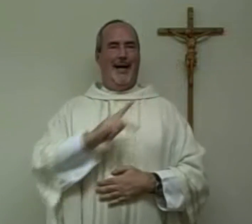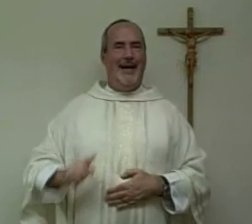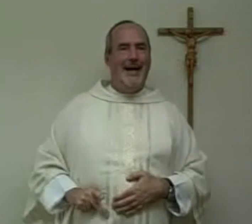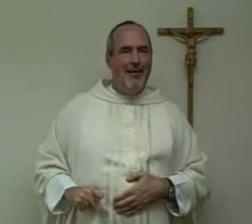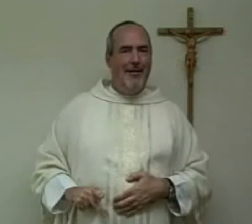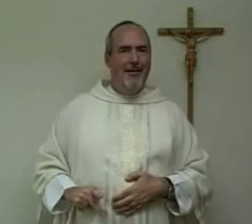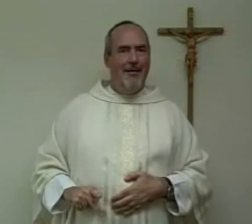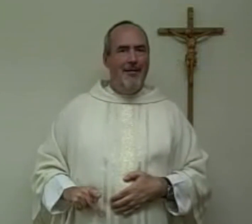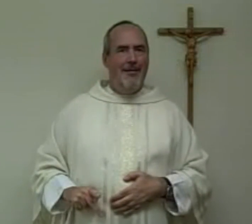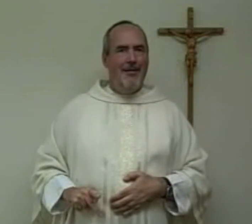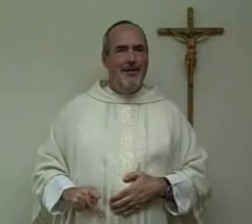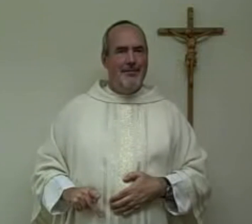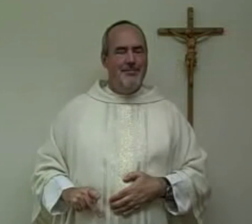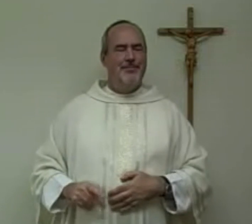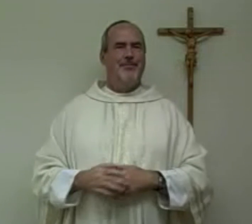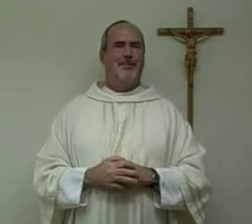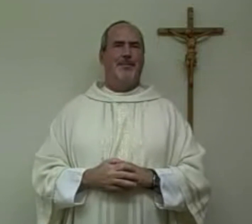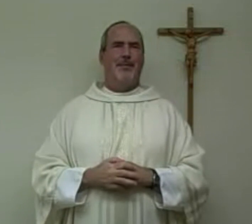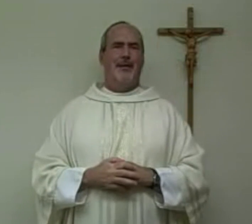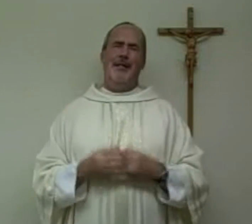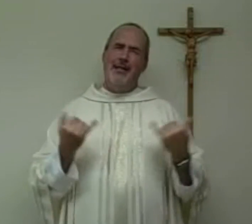a newborn king.